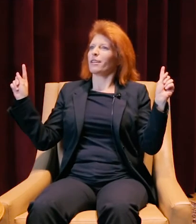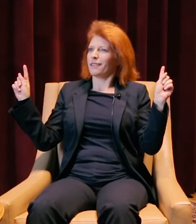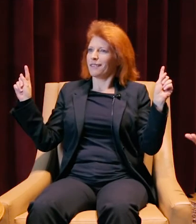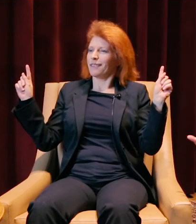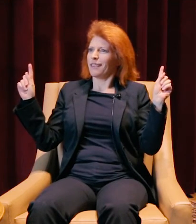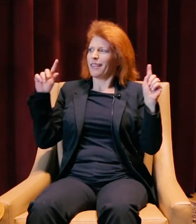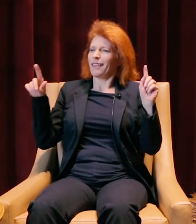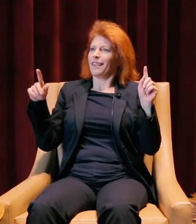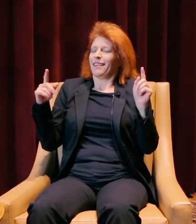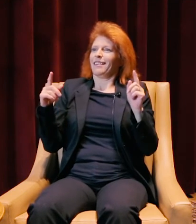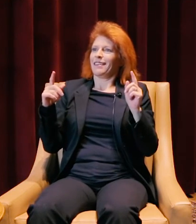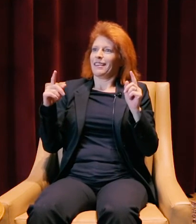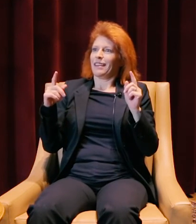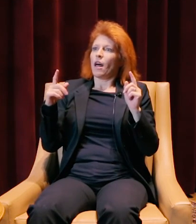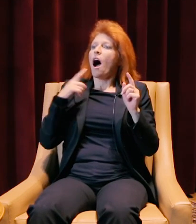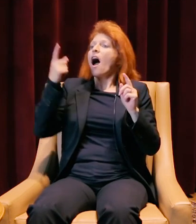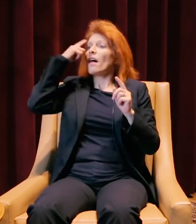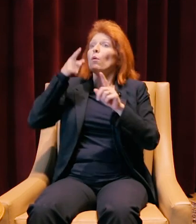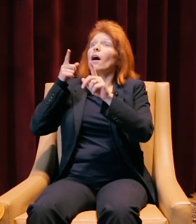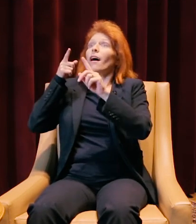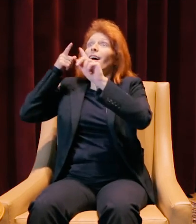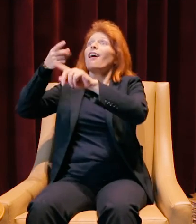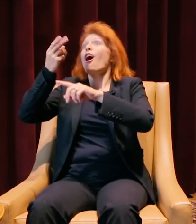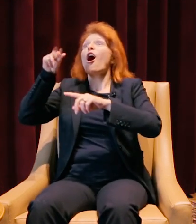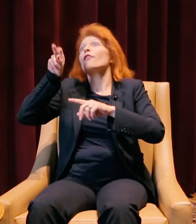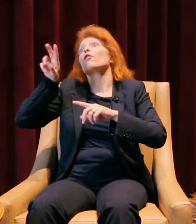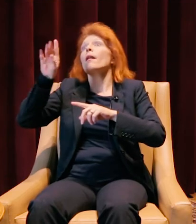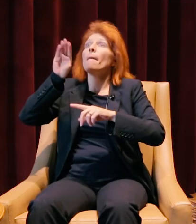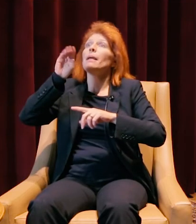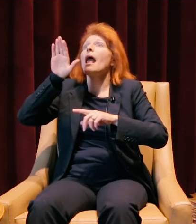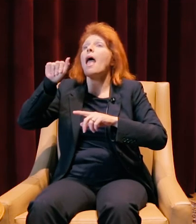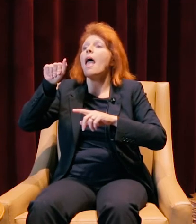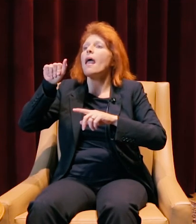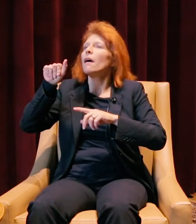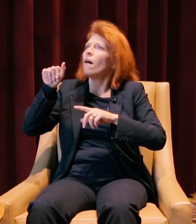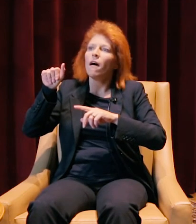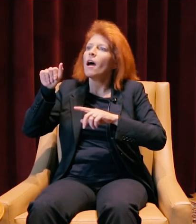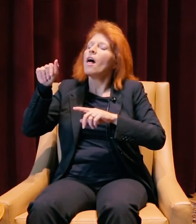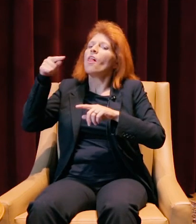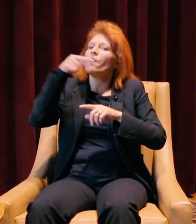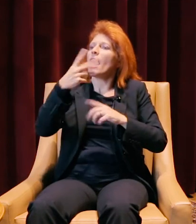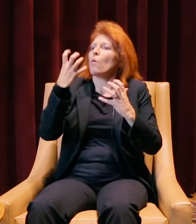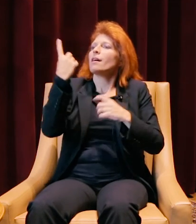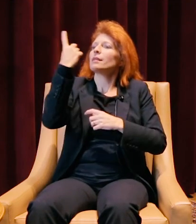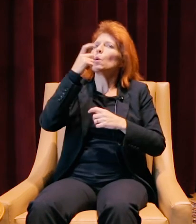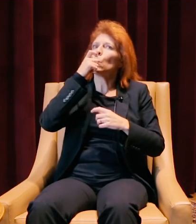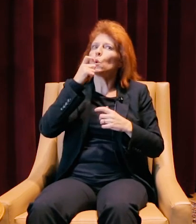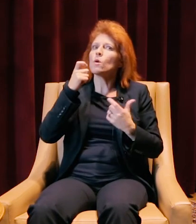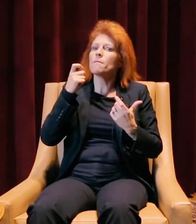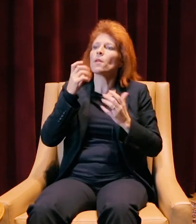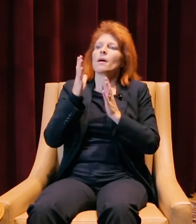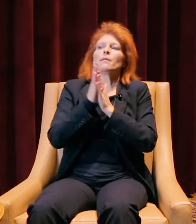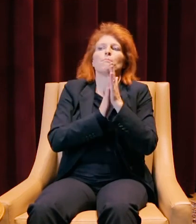the Harvard MBA type with a great track record. They were looking for someone that had